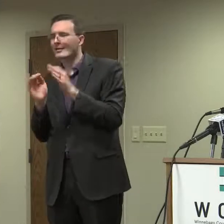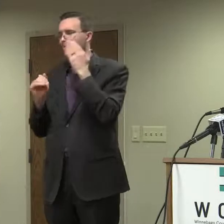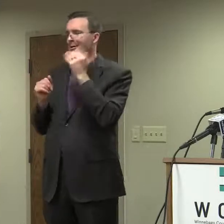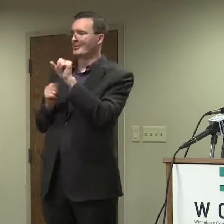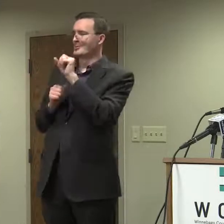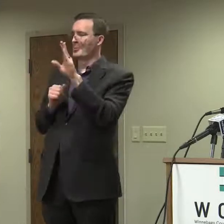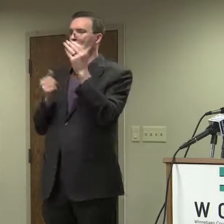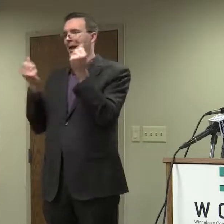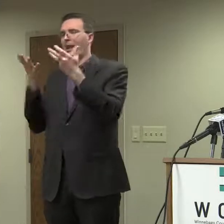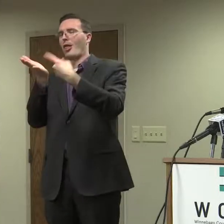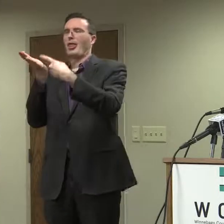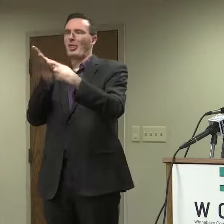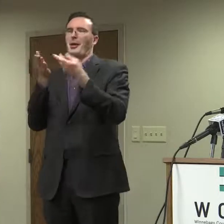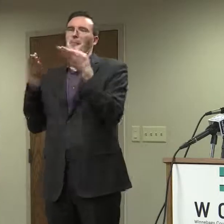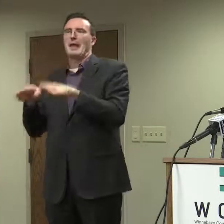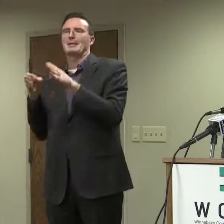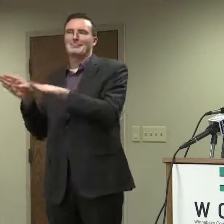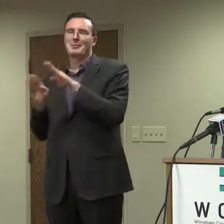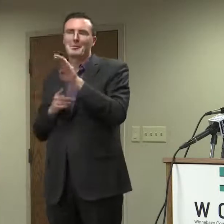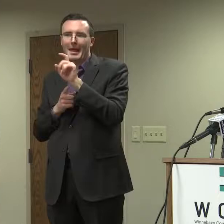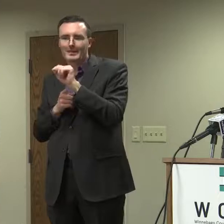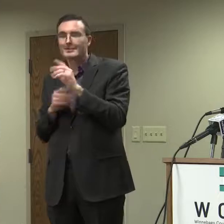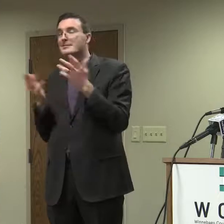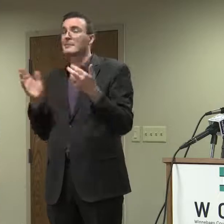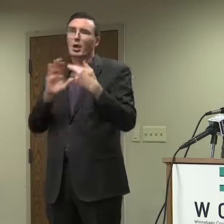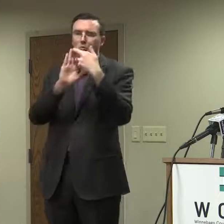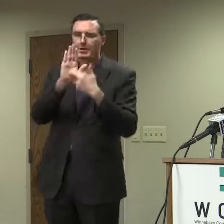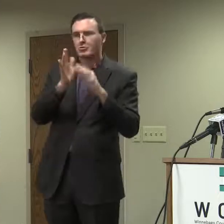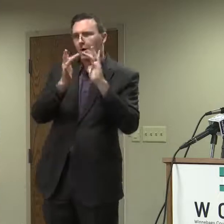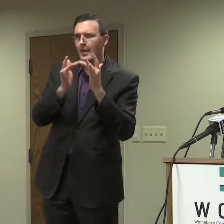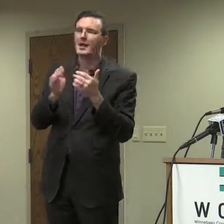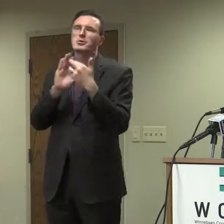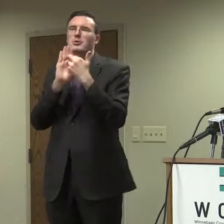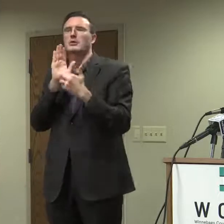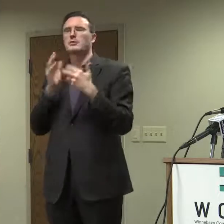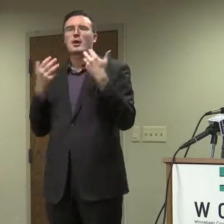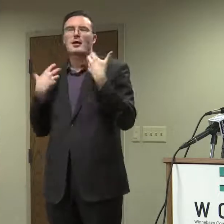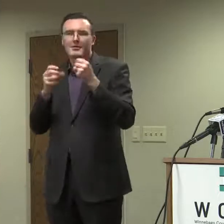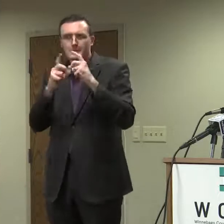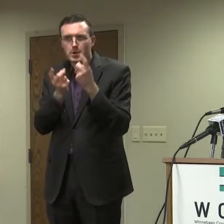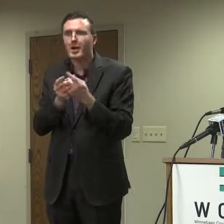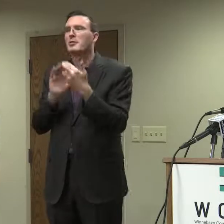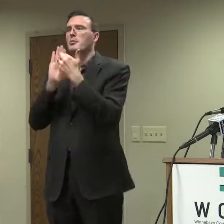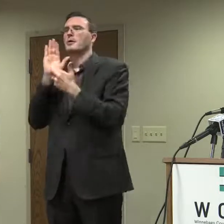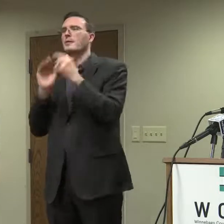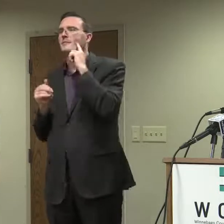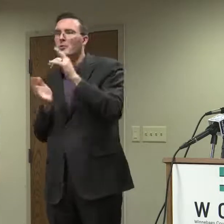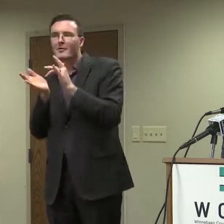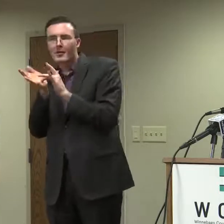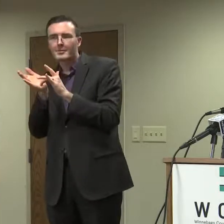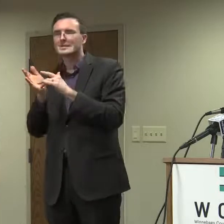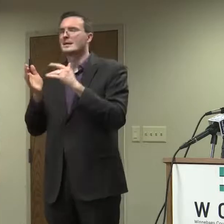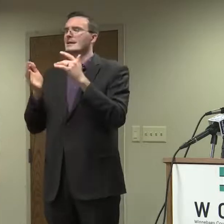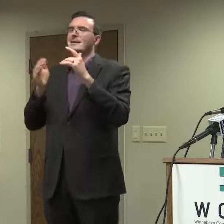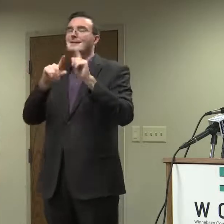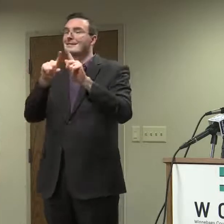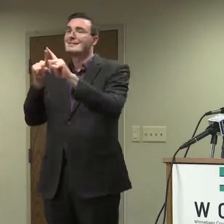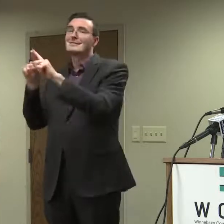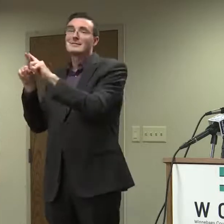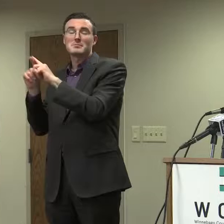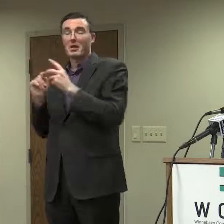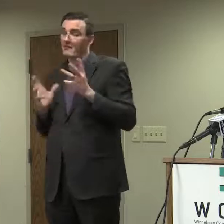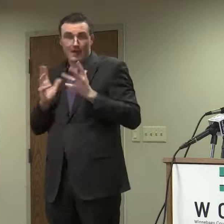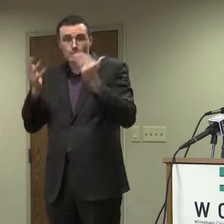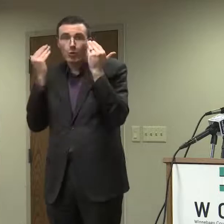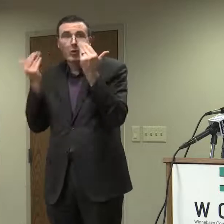at Walgreens, register at Myers, register online at, Winnebago County Health Department, and wait for your provider to call. And take the first one